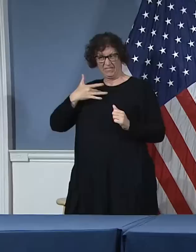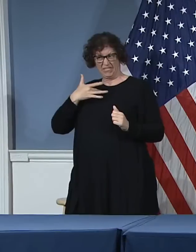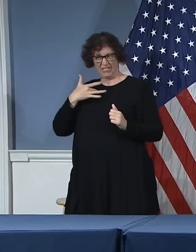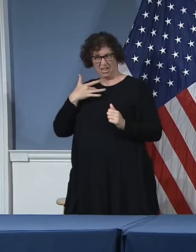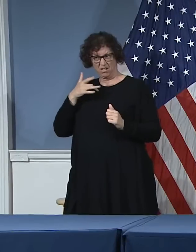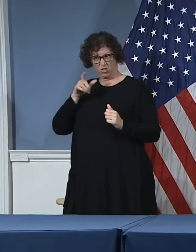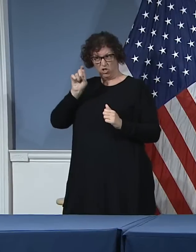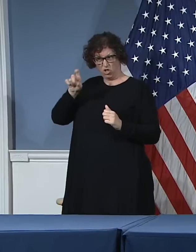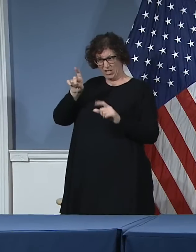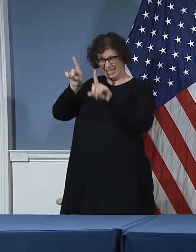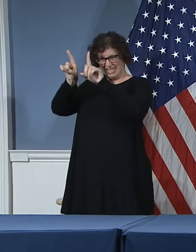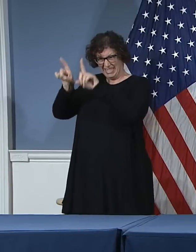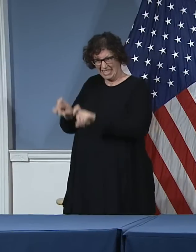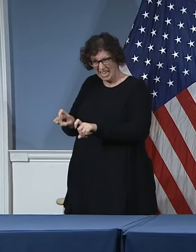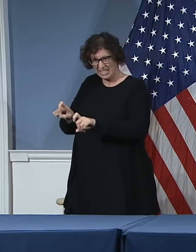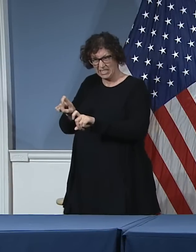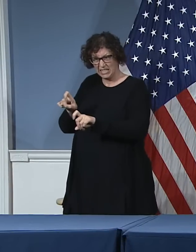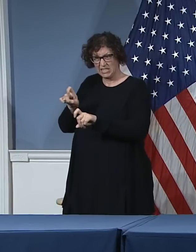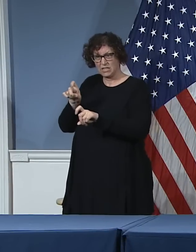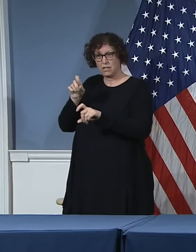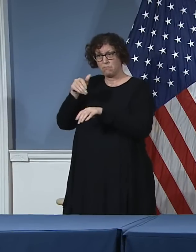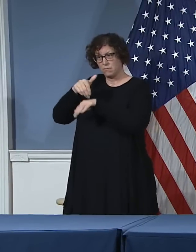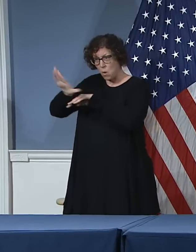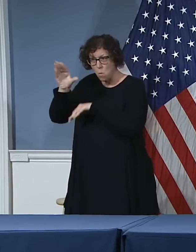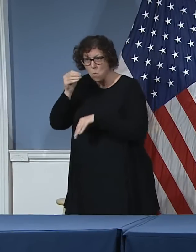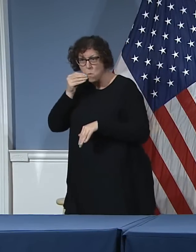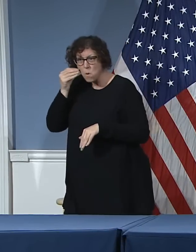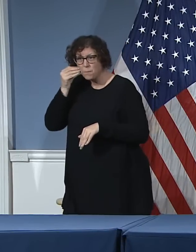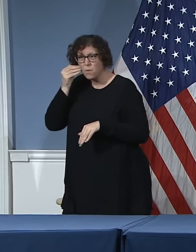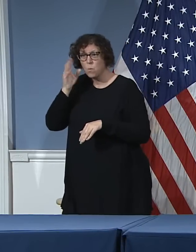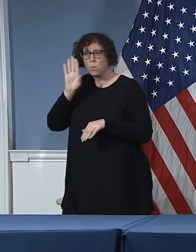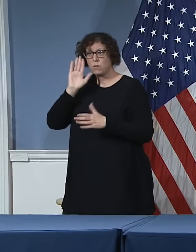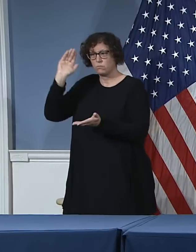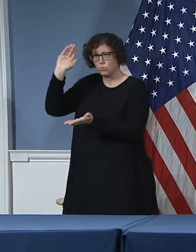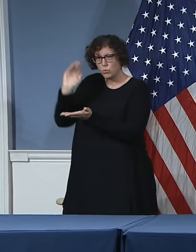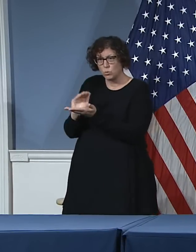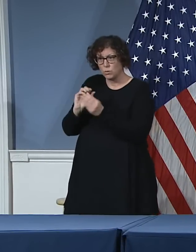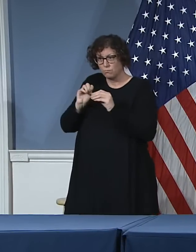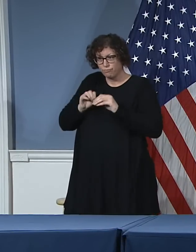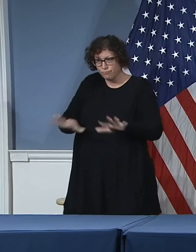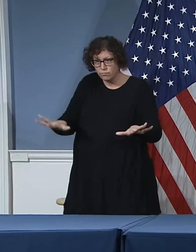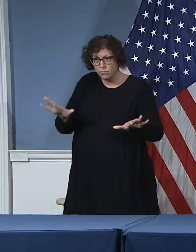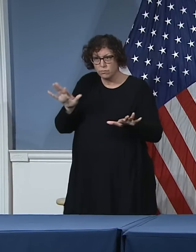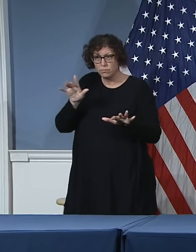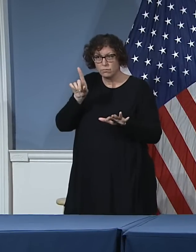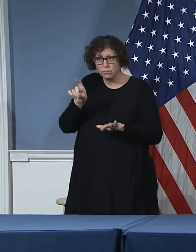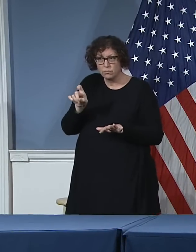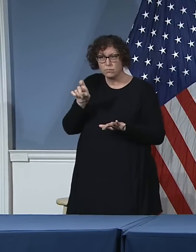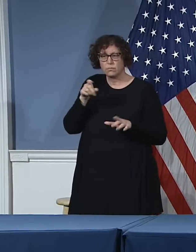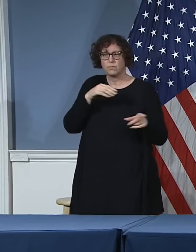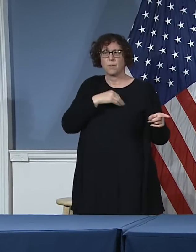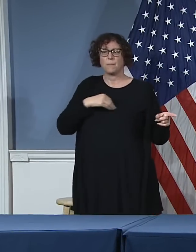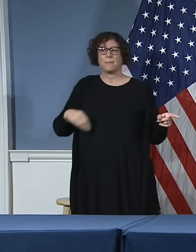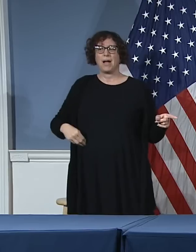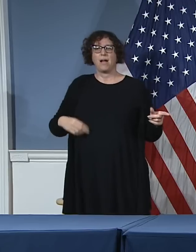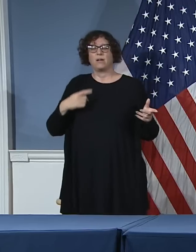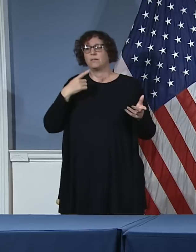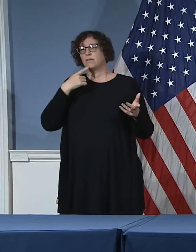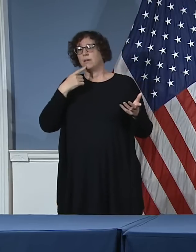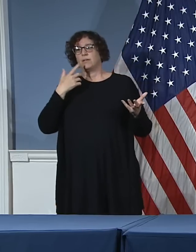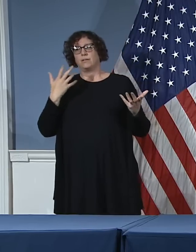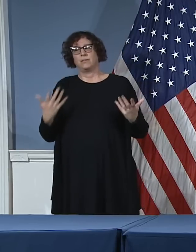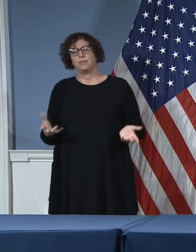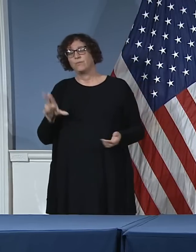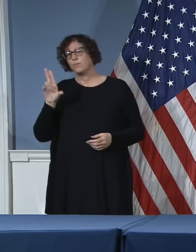commissioner is about to say is community spread. And again, the whole reorientation we've had to go through with a